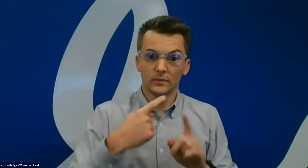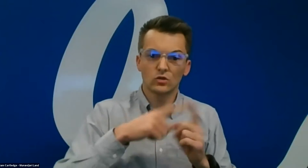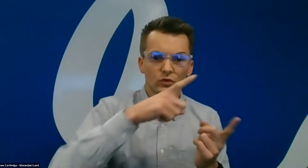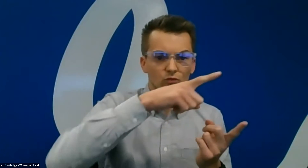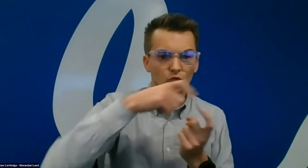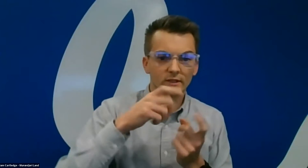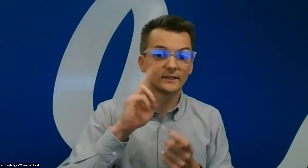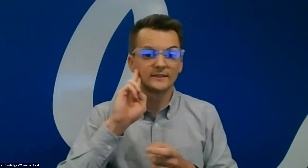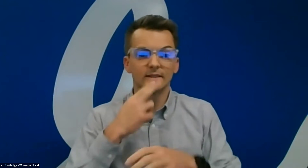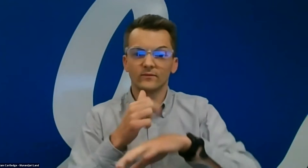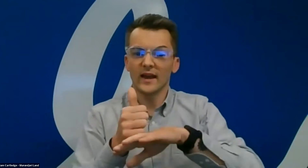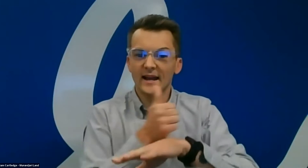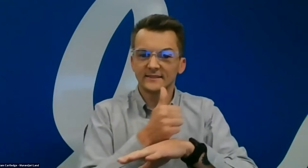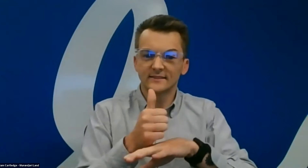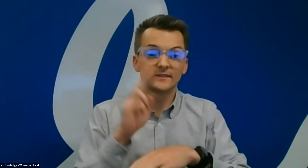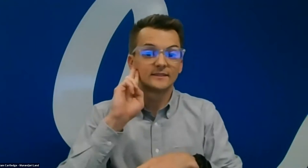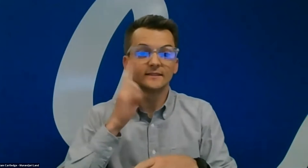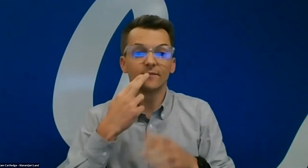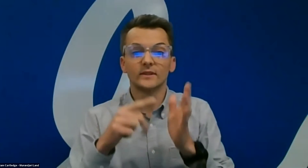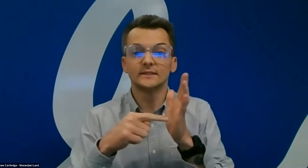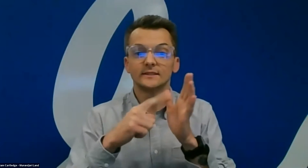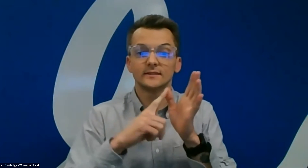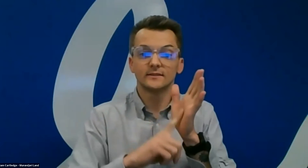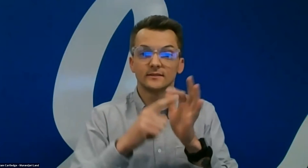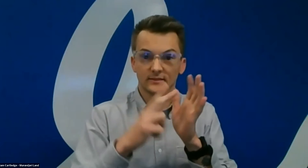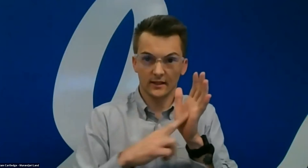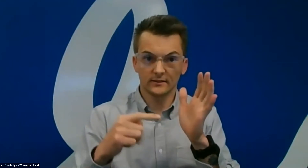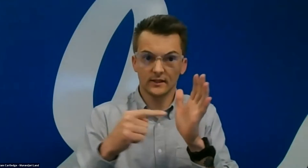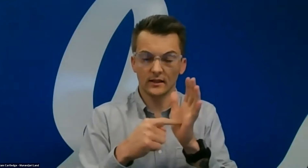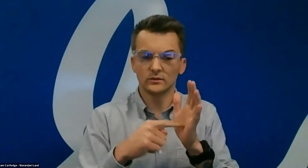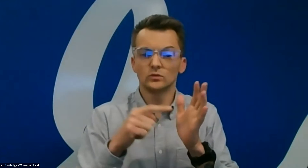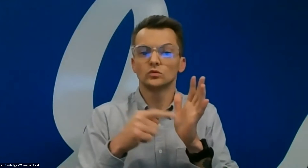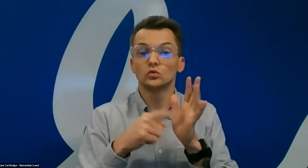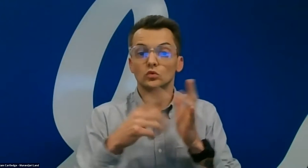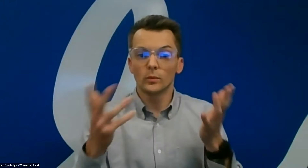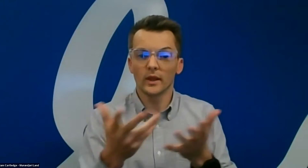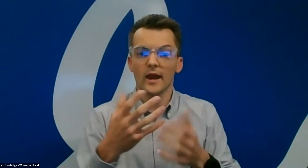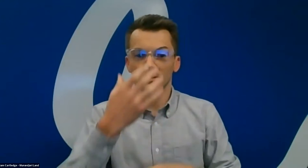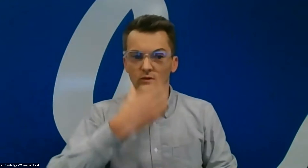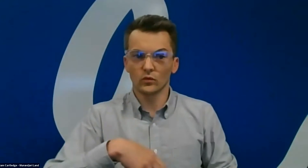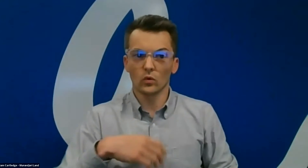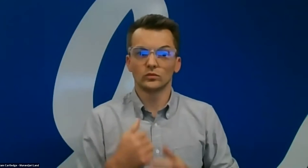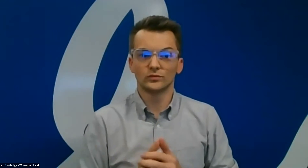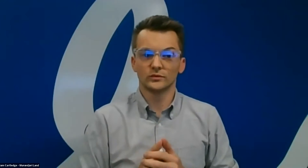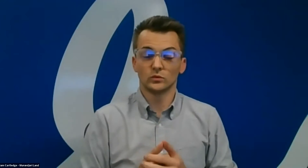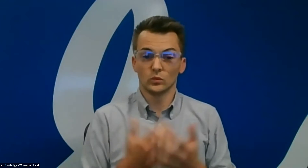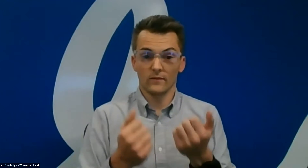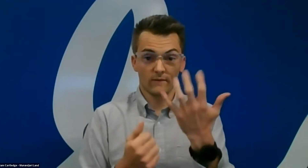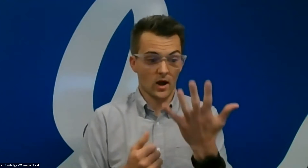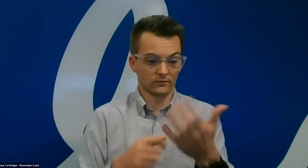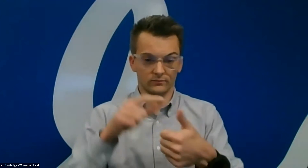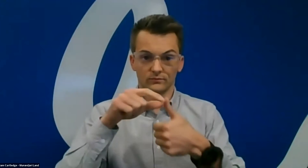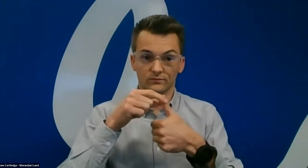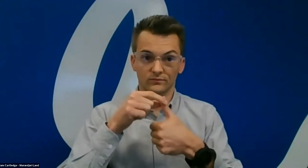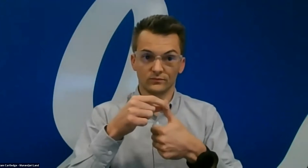employment and businesses. We recruited deaf actors, deaf talent, to be able to